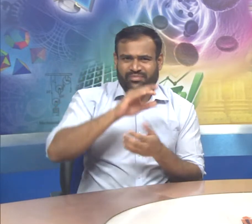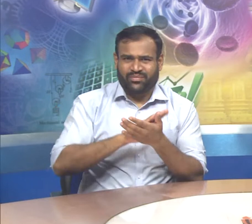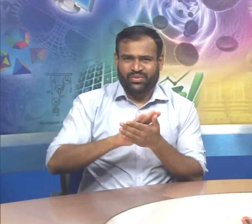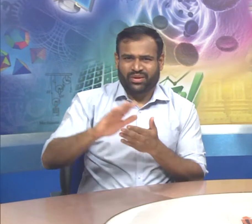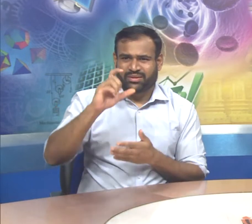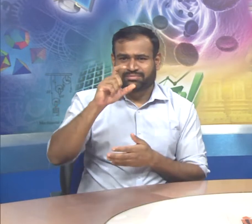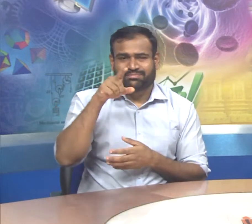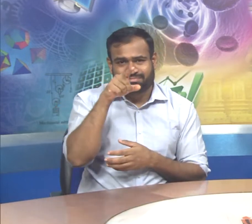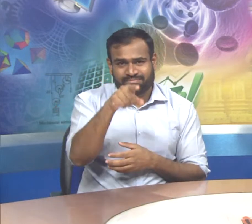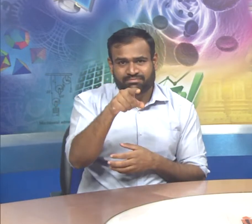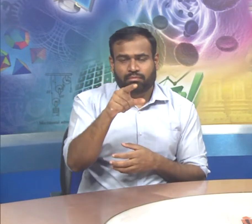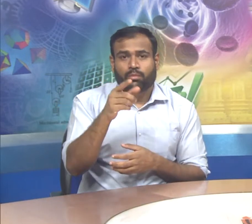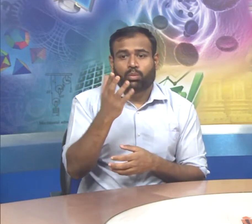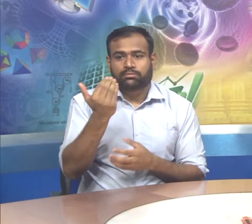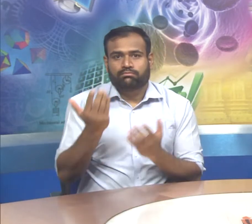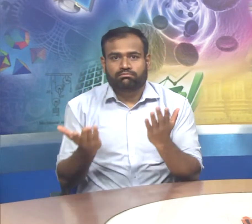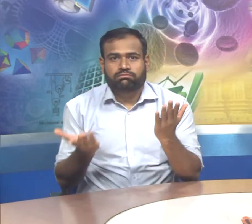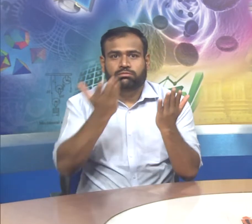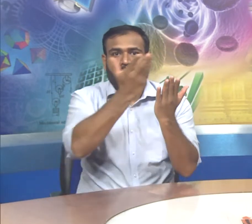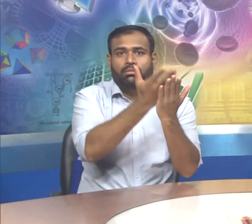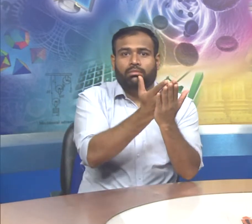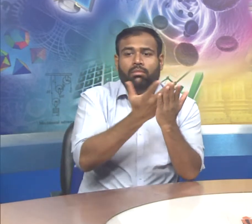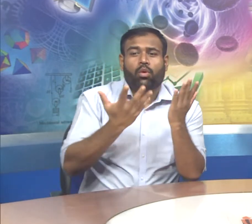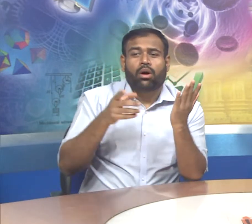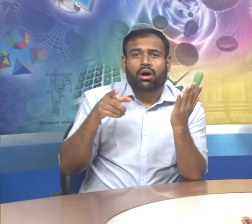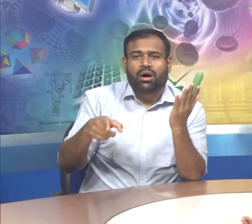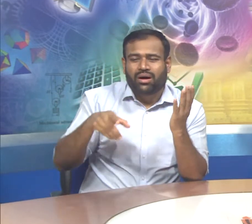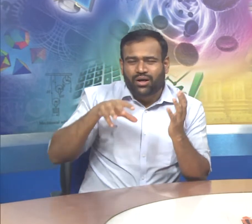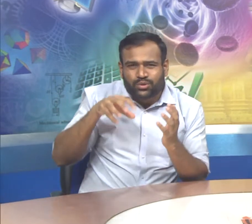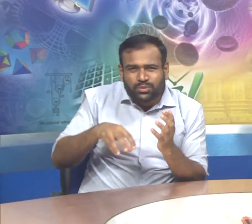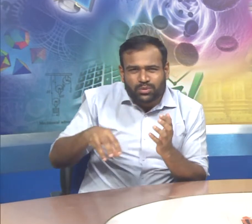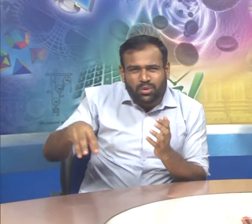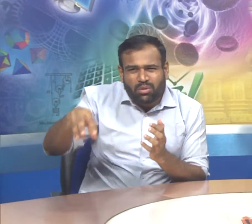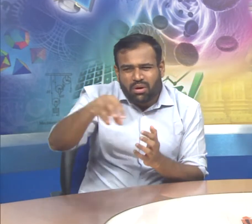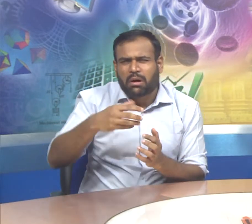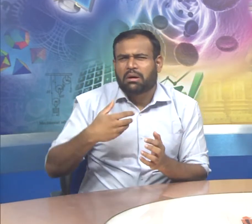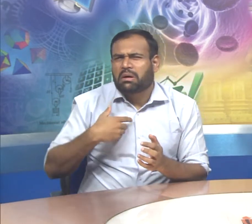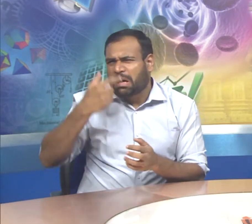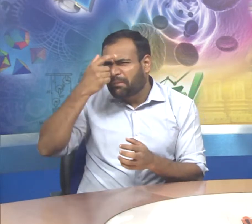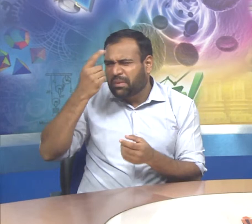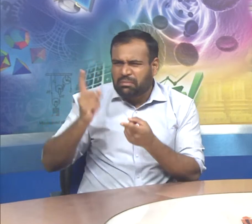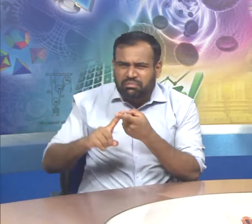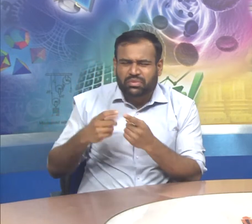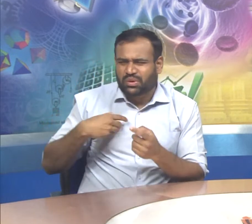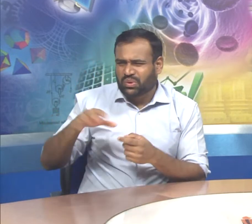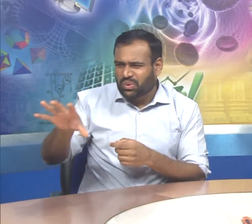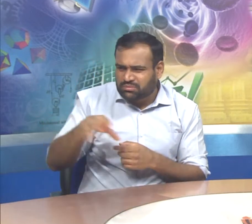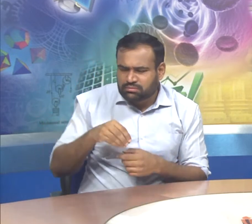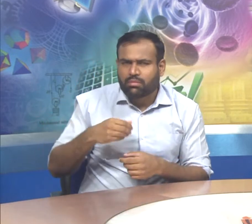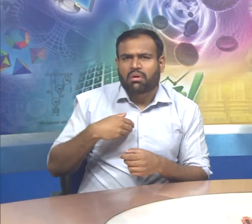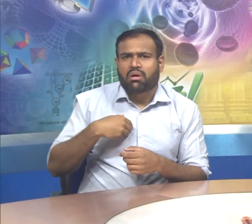decide appeals against the judgment of a lower court is called